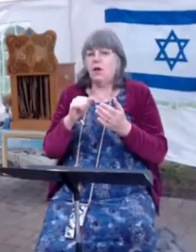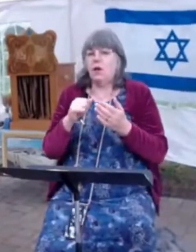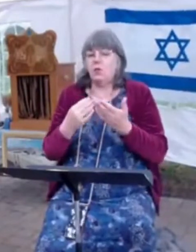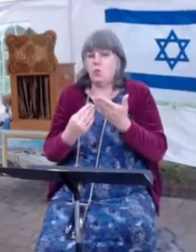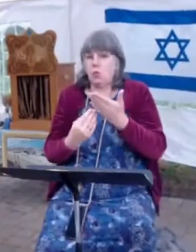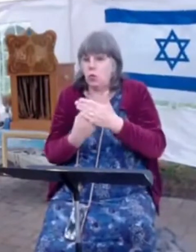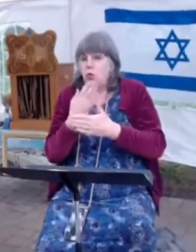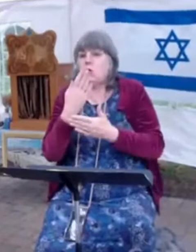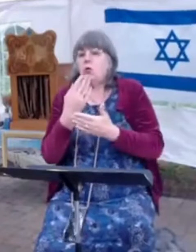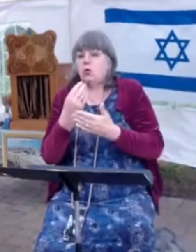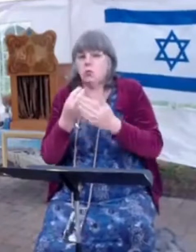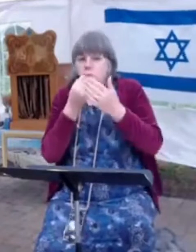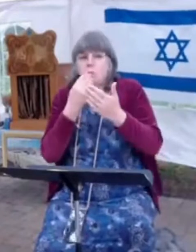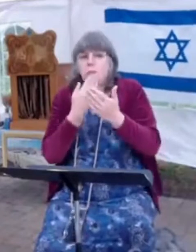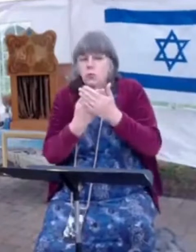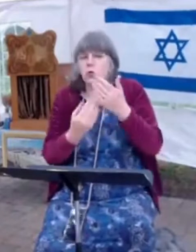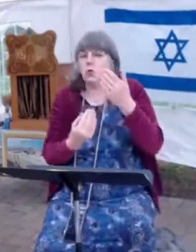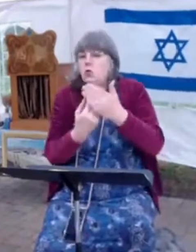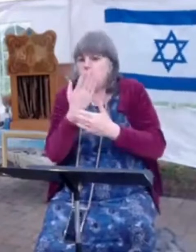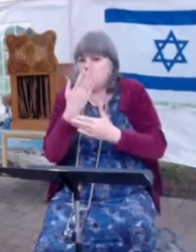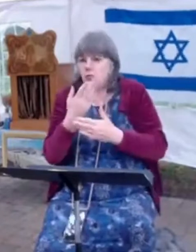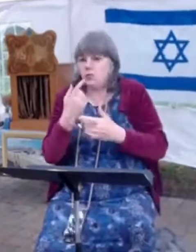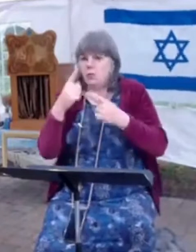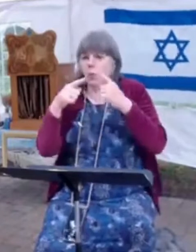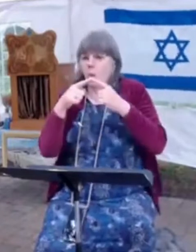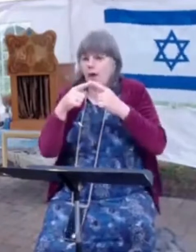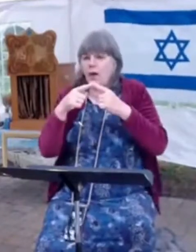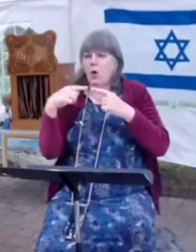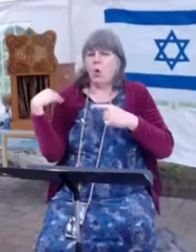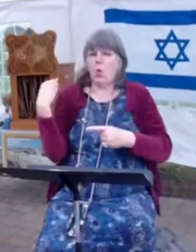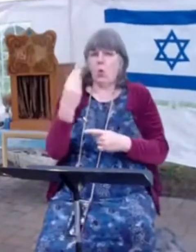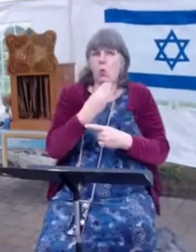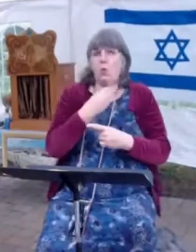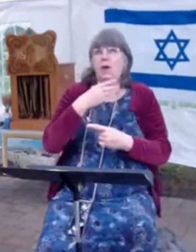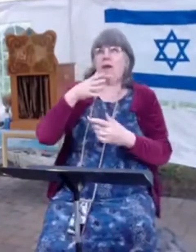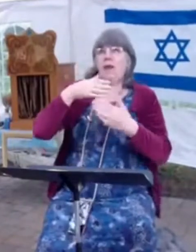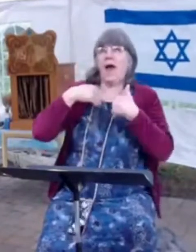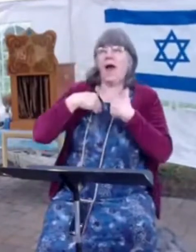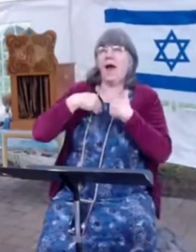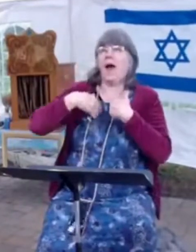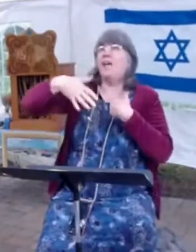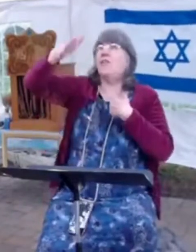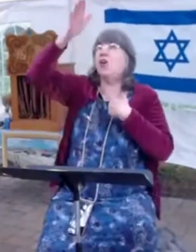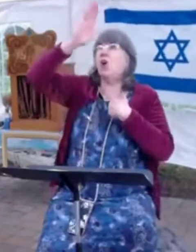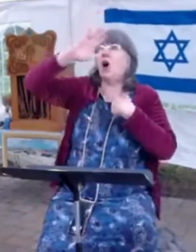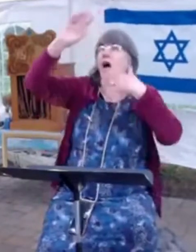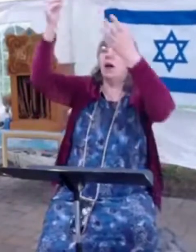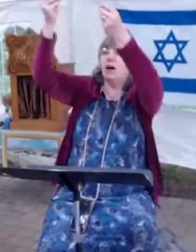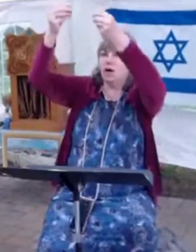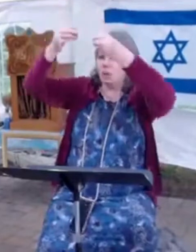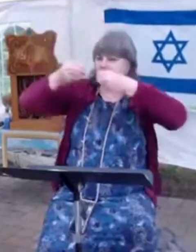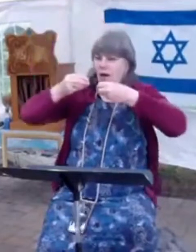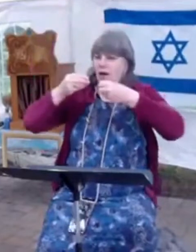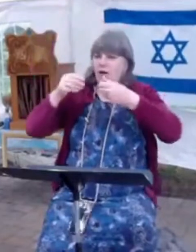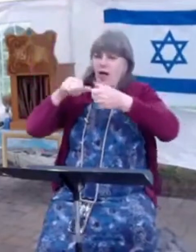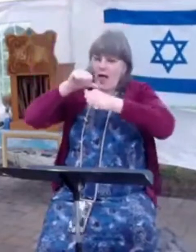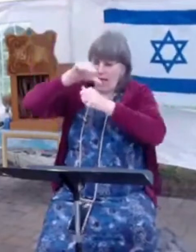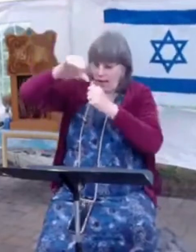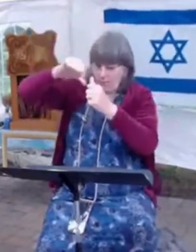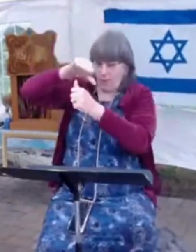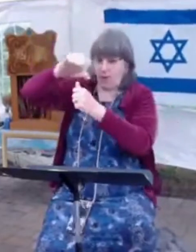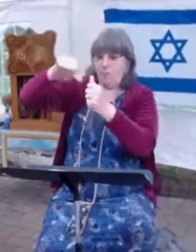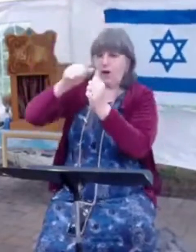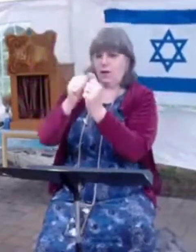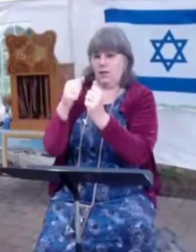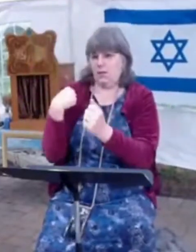Emphasis on universal. It's not for one people only. It's universal. It's for all